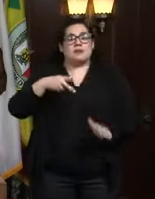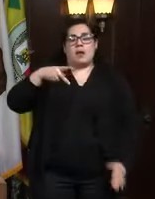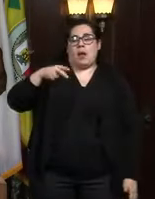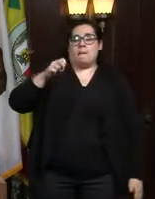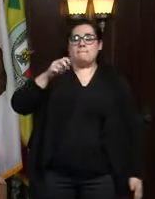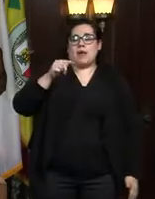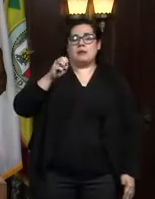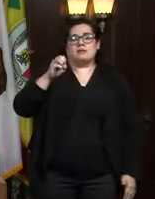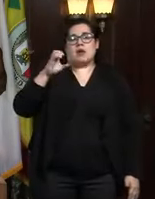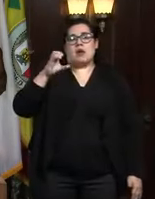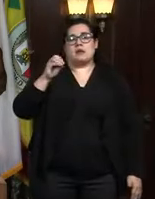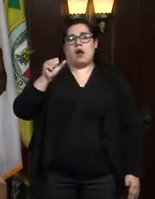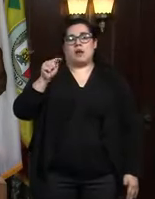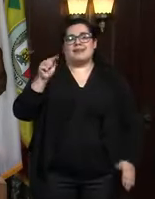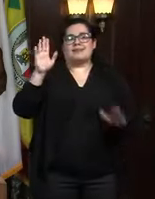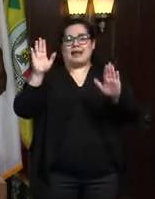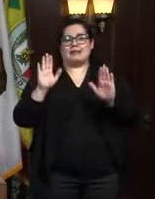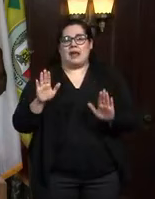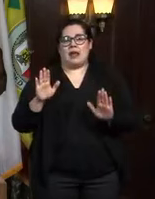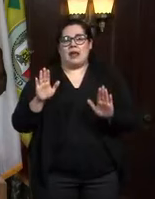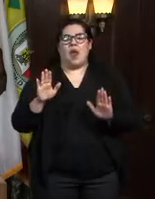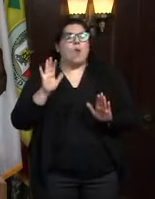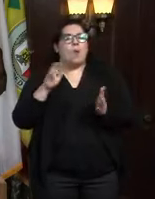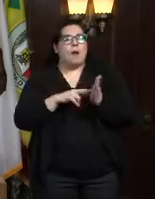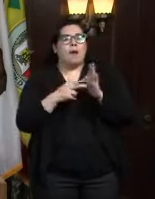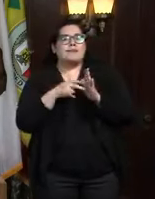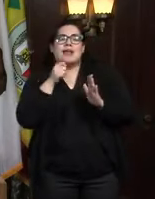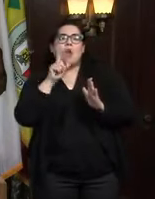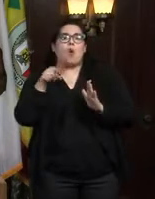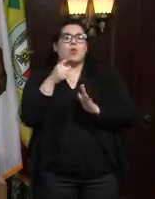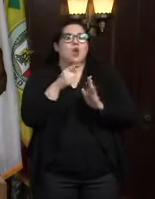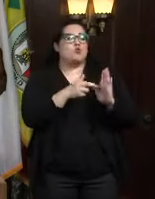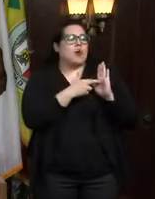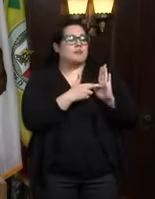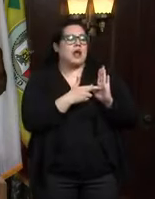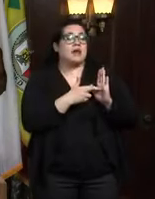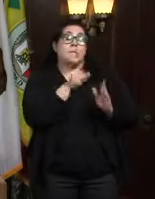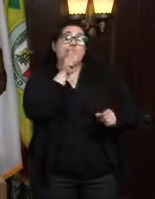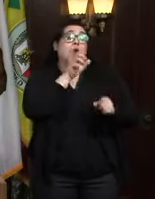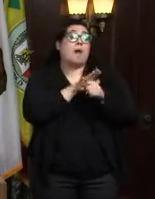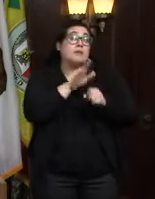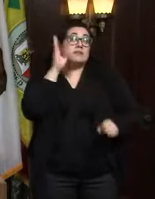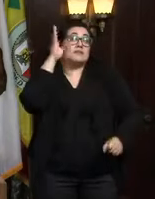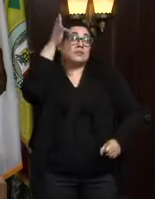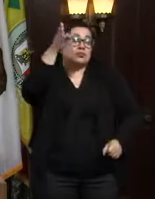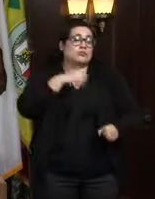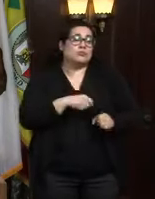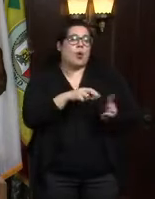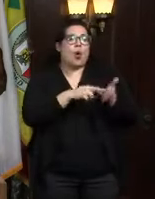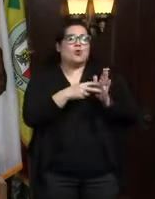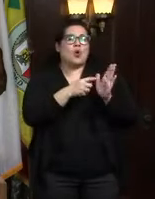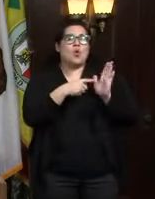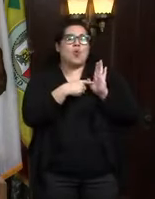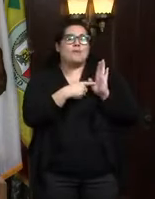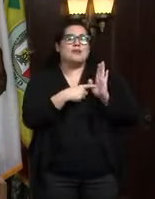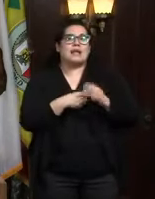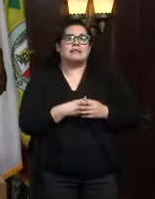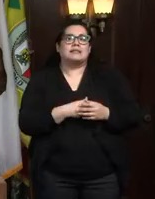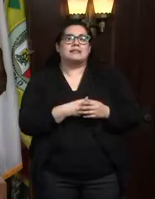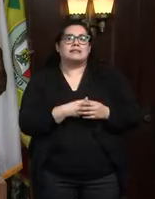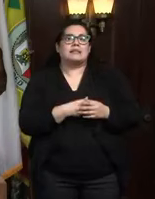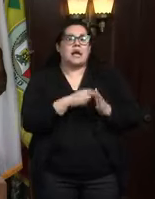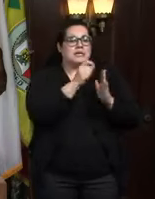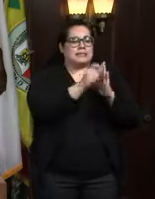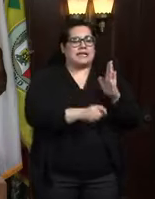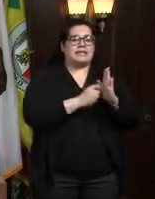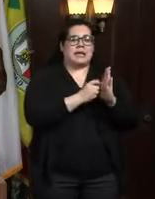Sunday. And Pentecost doesn't just represent the promise, it also represents a season